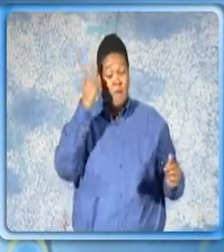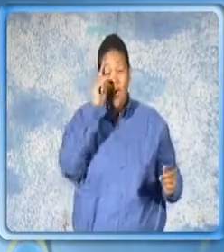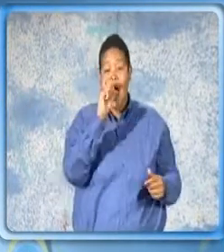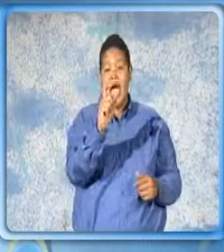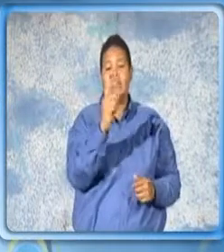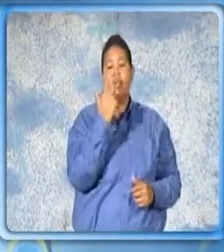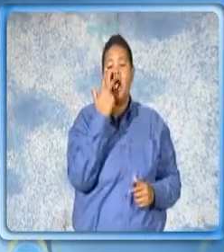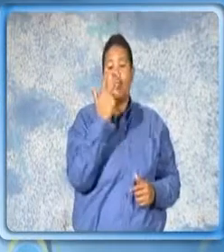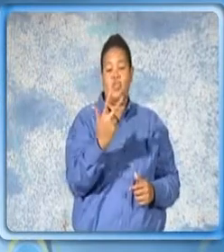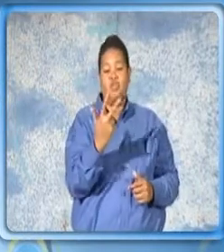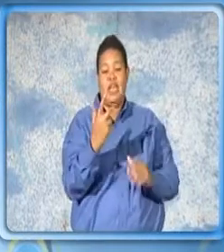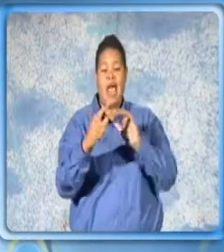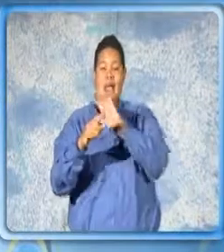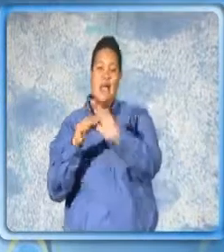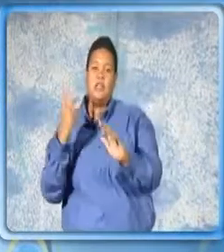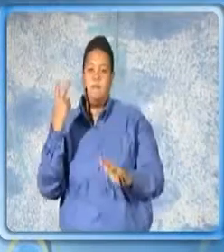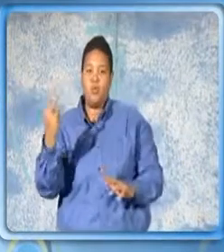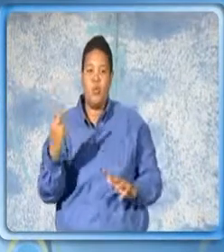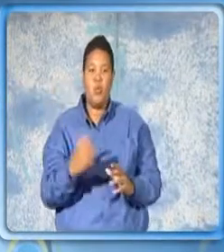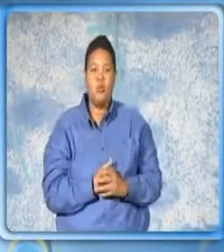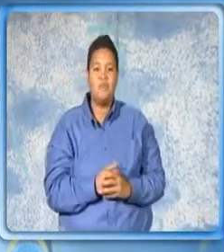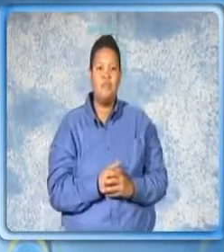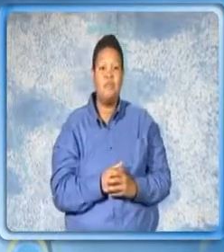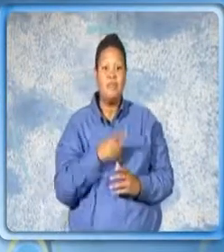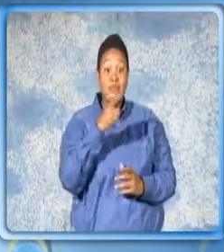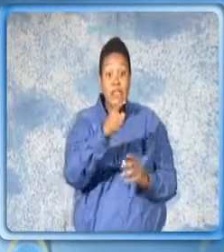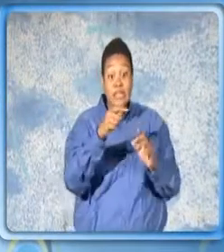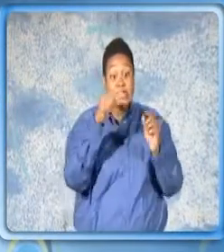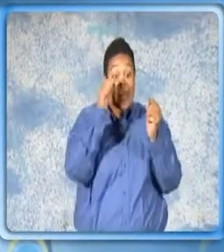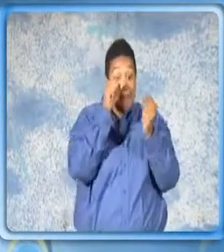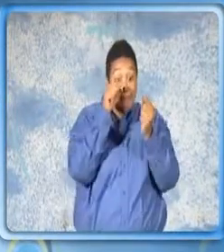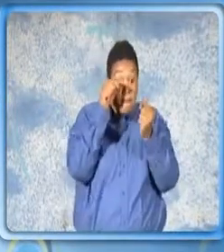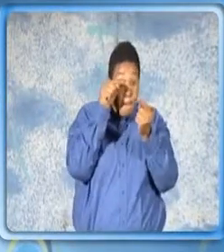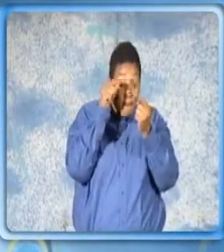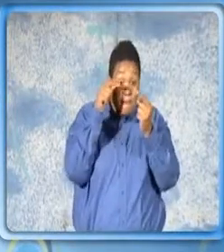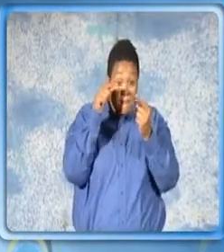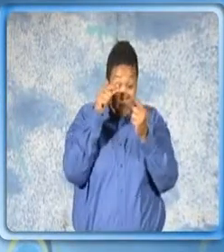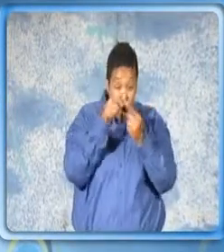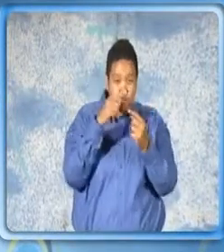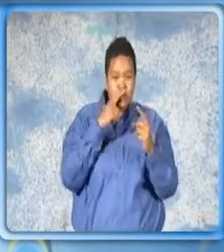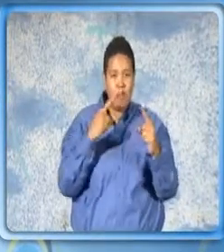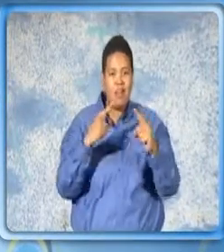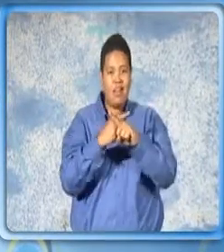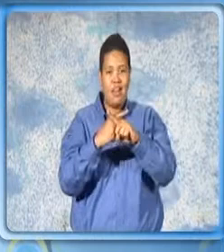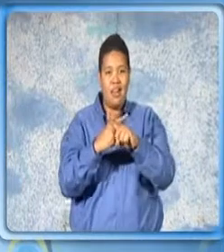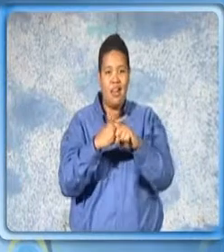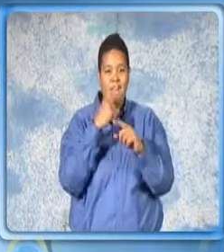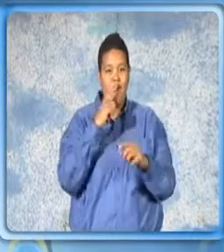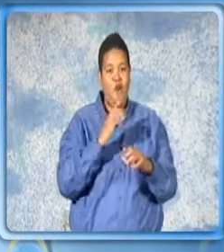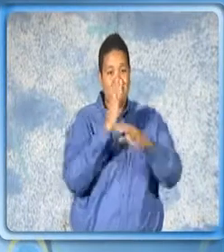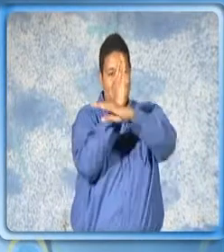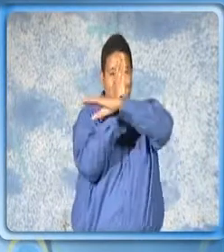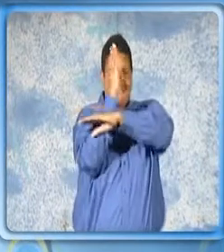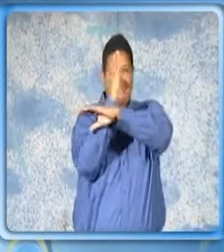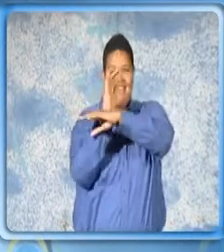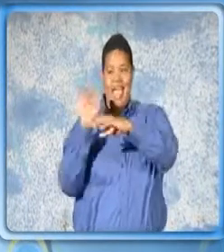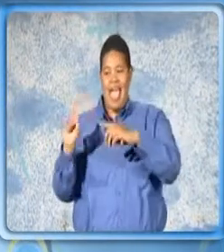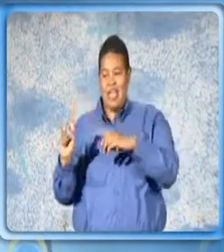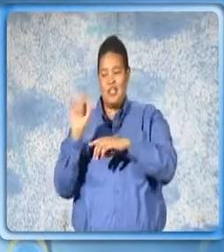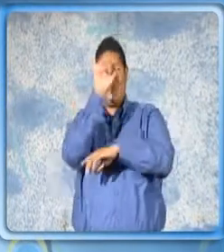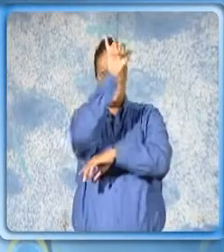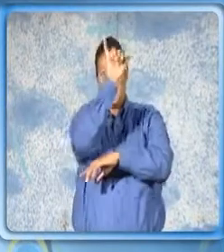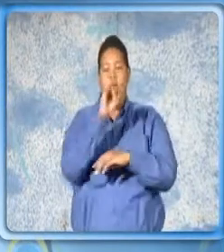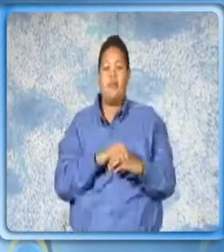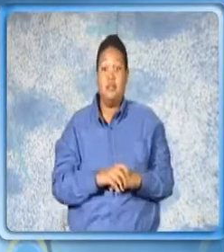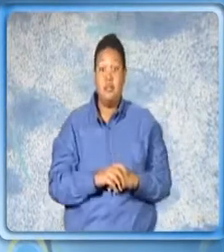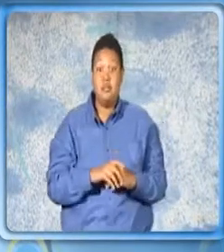3 and -2. These points are the points of intersection of the curve and the x-axis. It